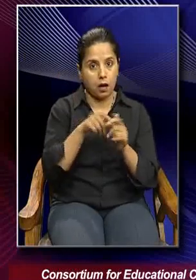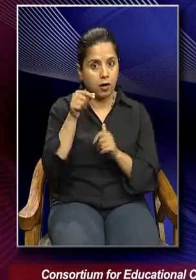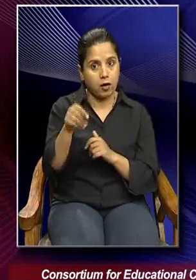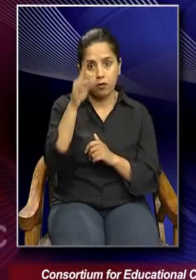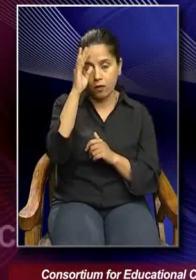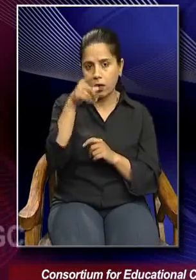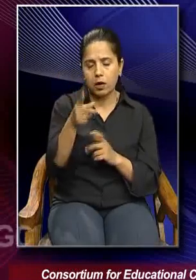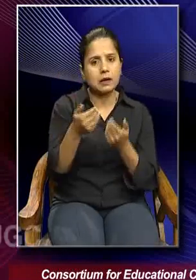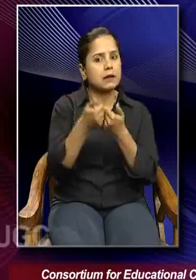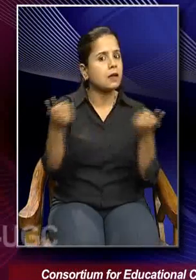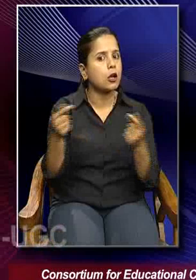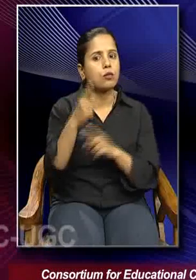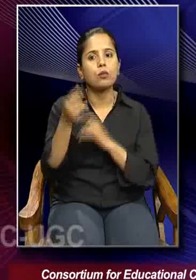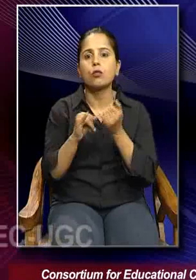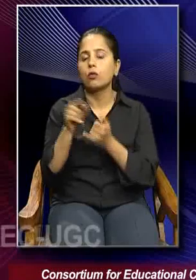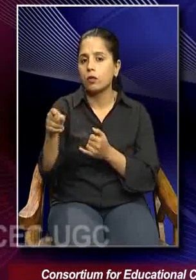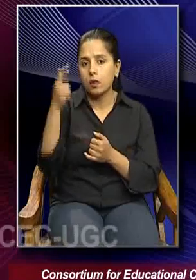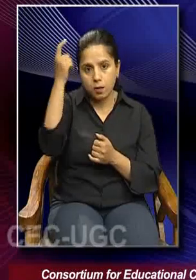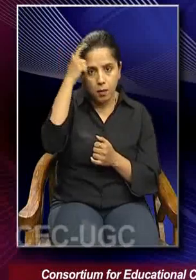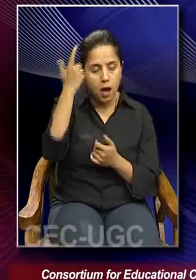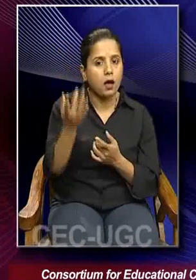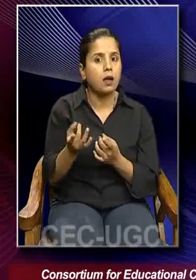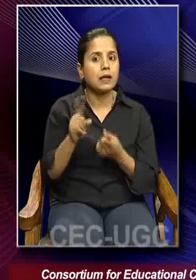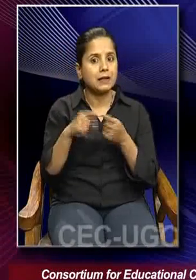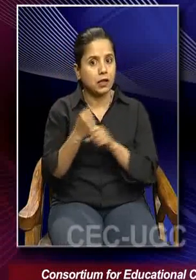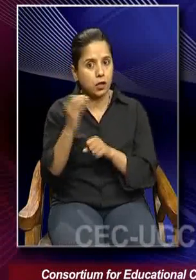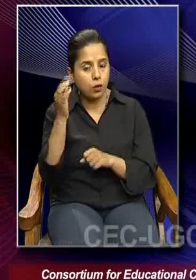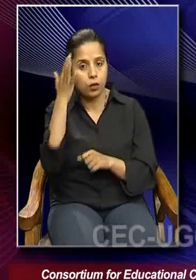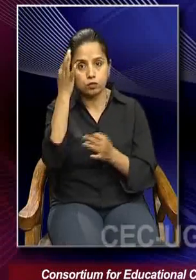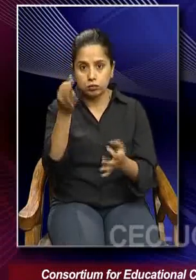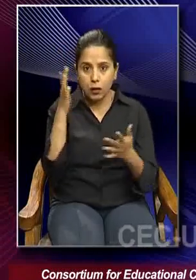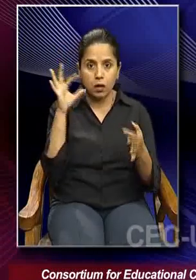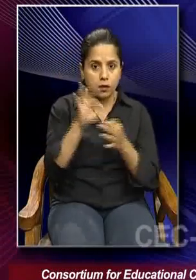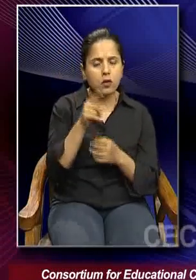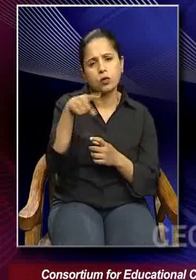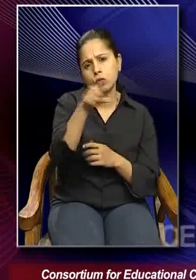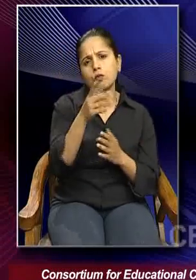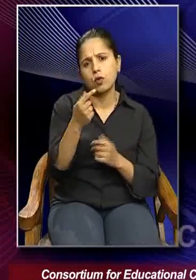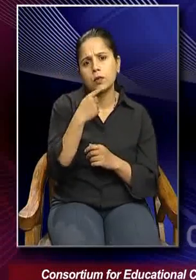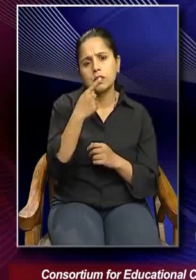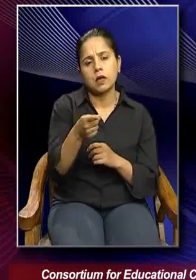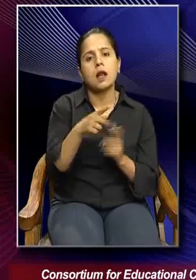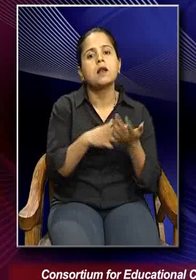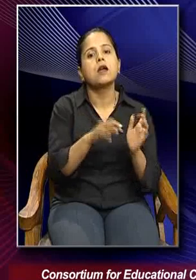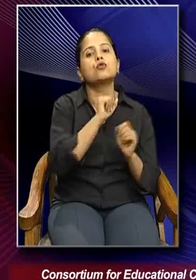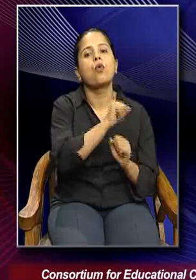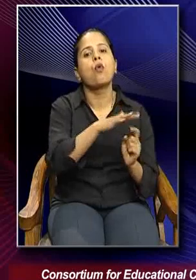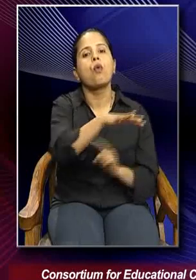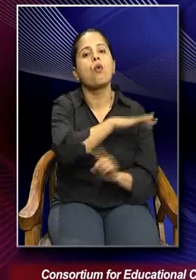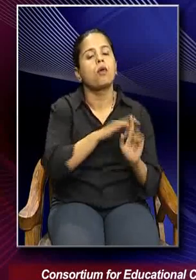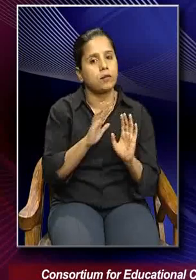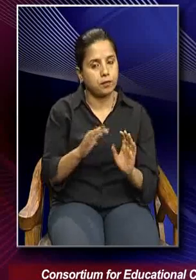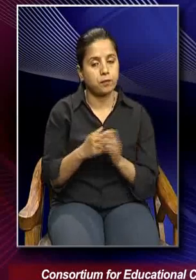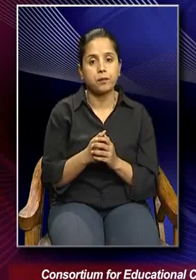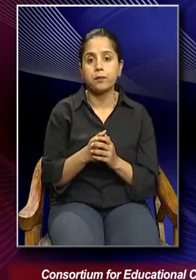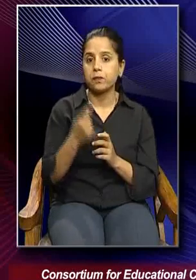distinct from Purush, because mind, ahankar and intellect are, you can say, parts of Prakriti.